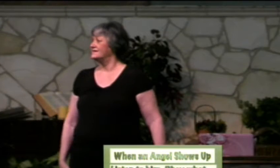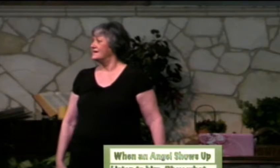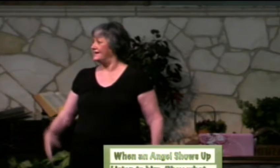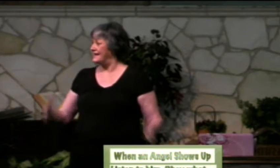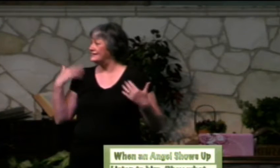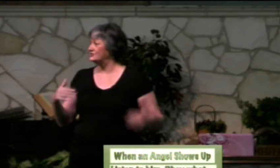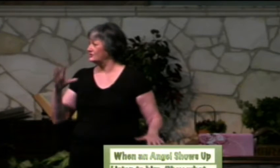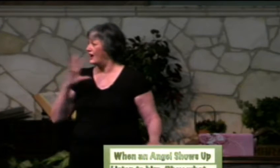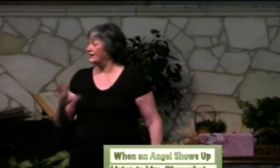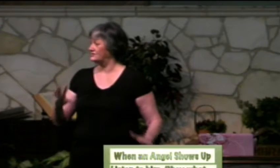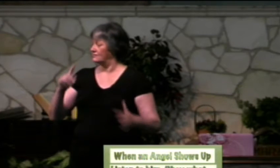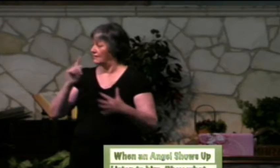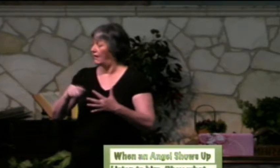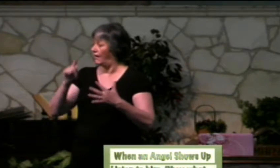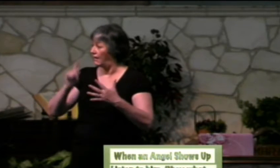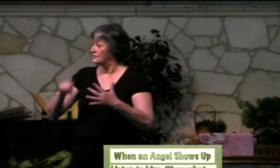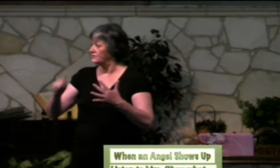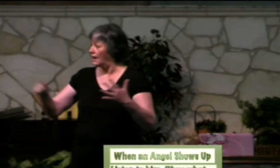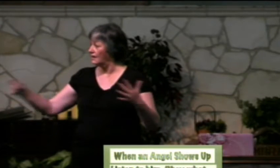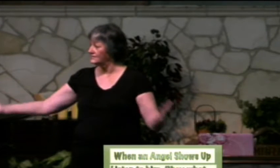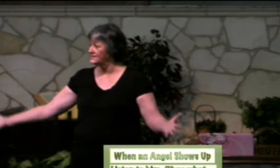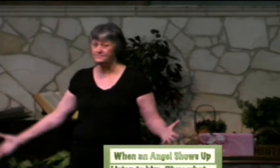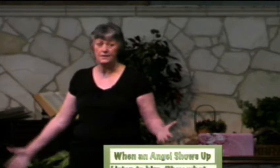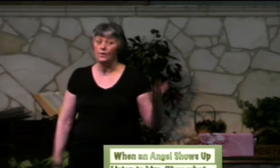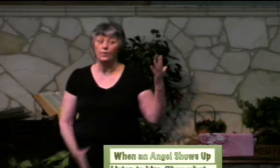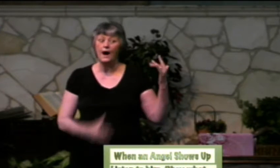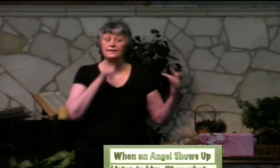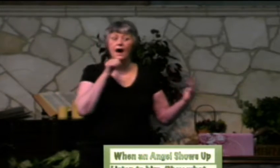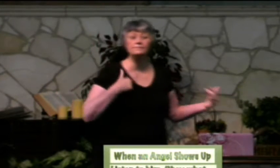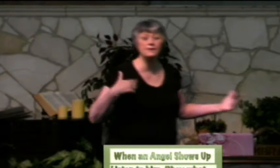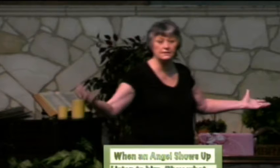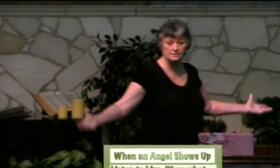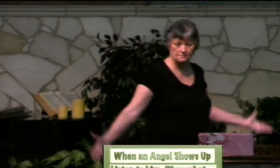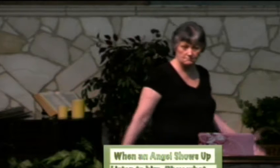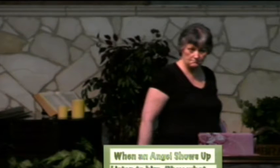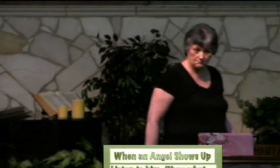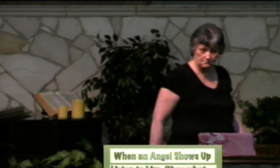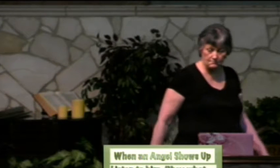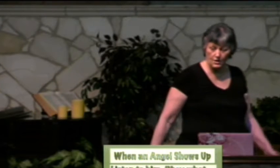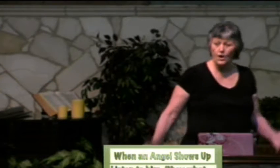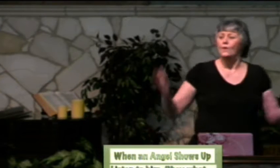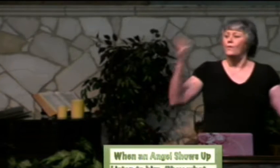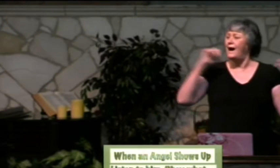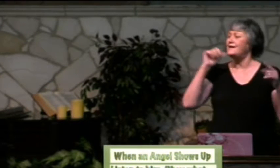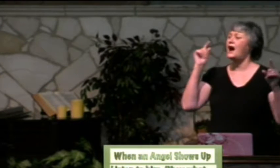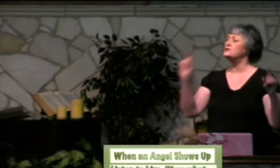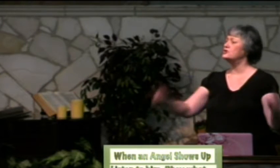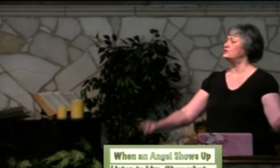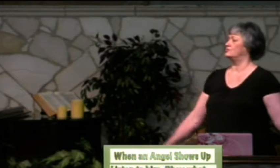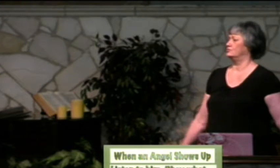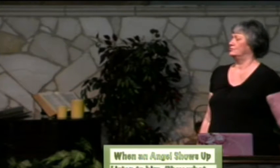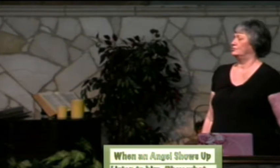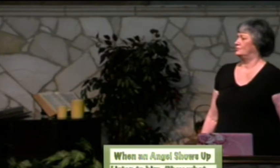An angel talked to all of these people. Why not me? Why not you?